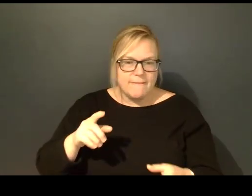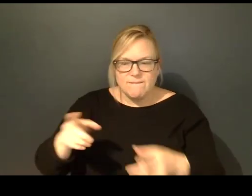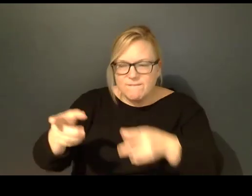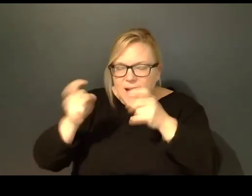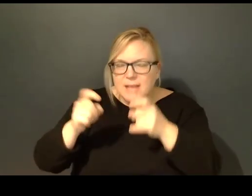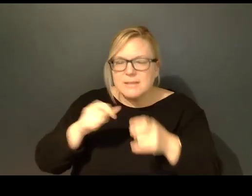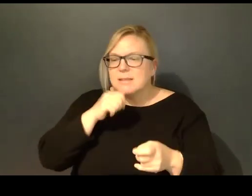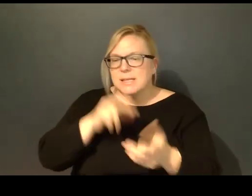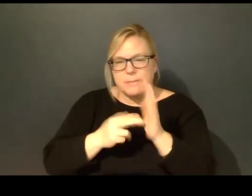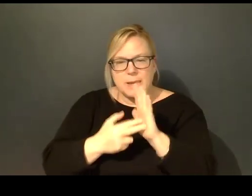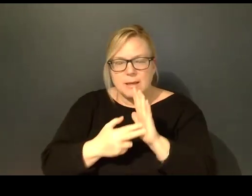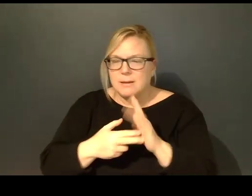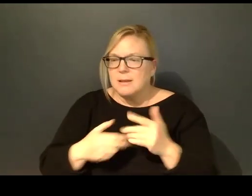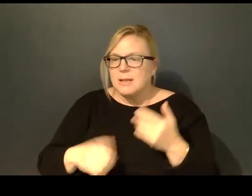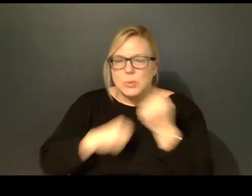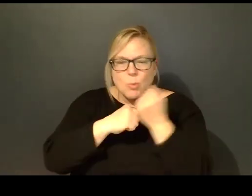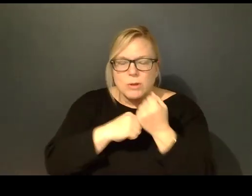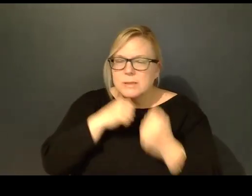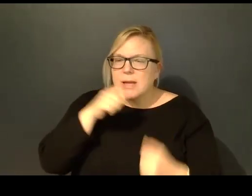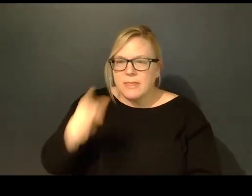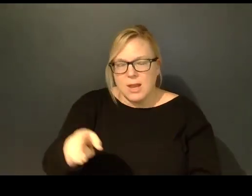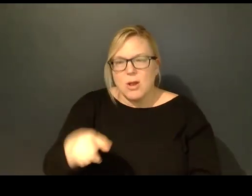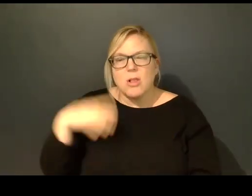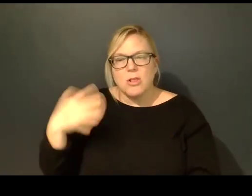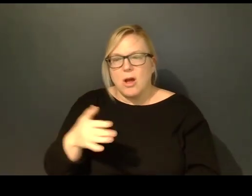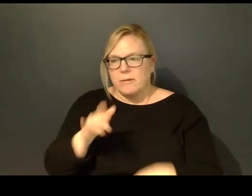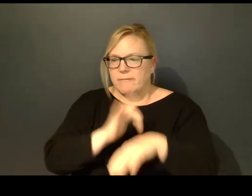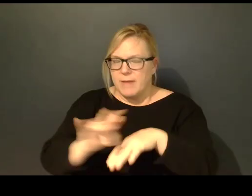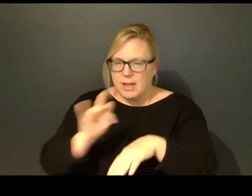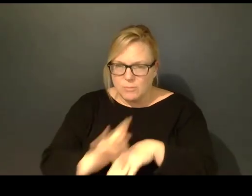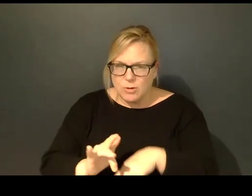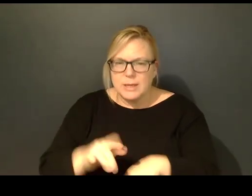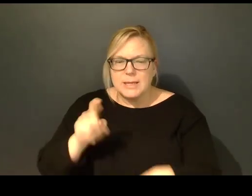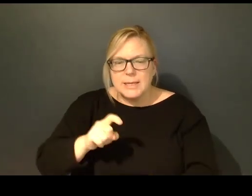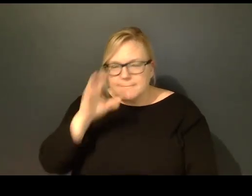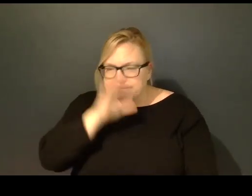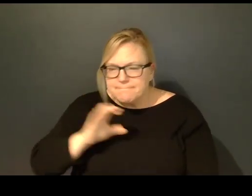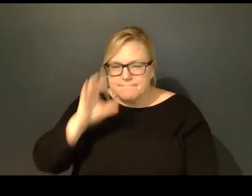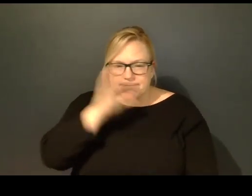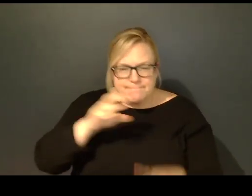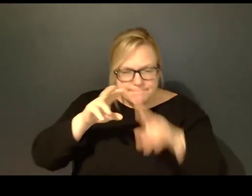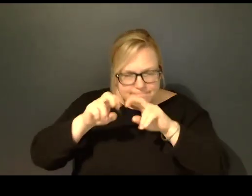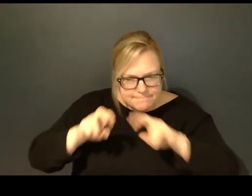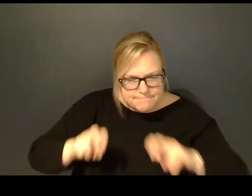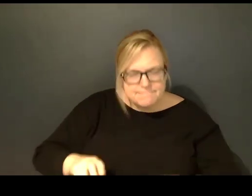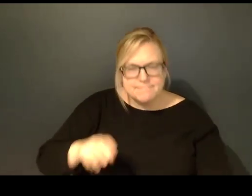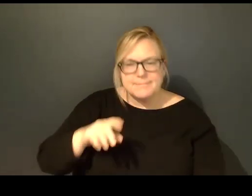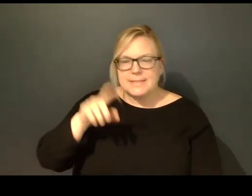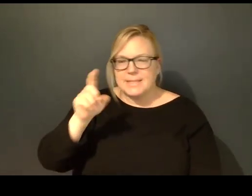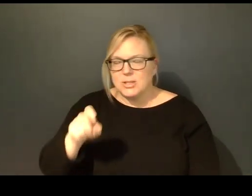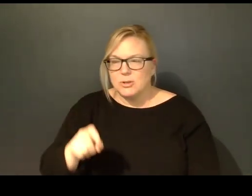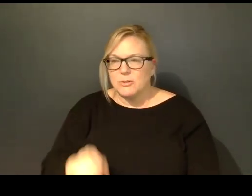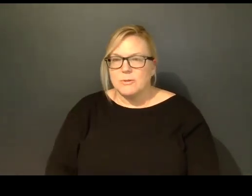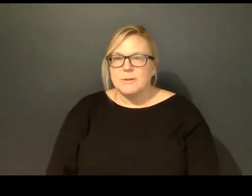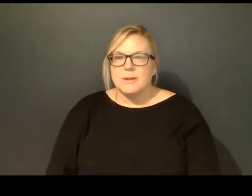there. There's a lot of things available. You do have to dig deep, but fortunately, there's